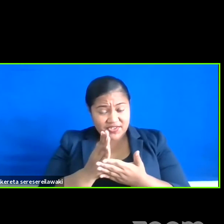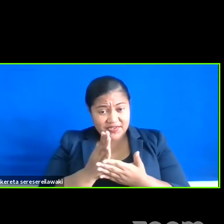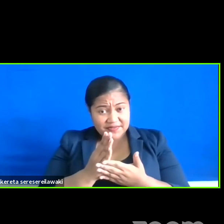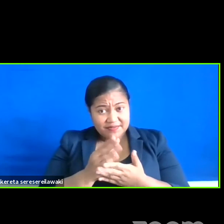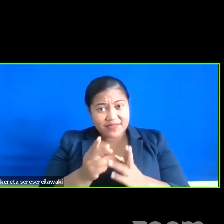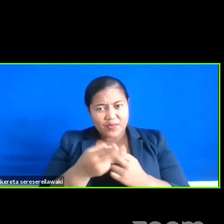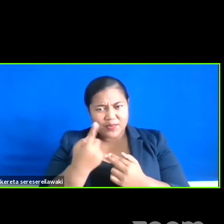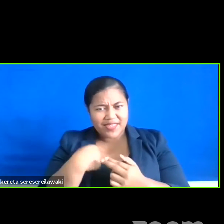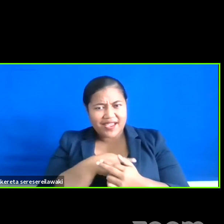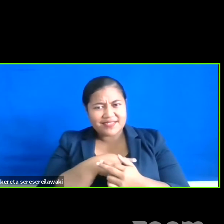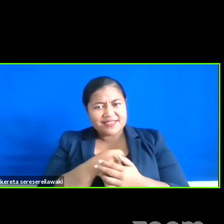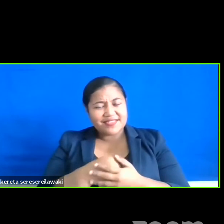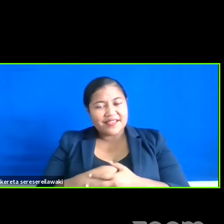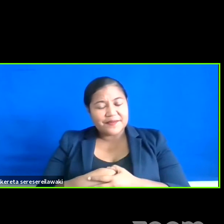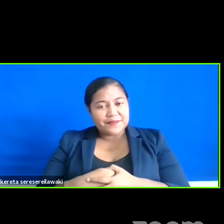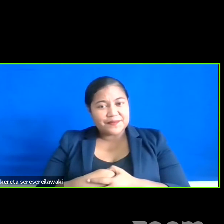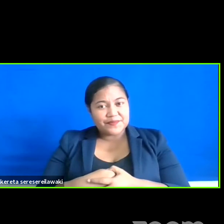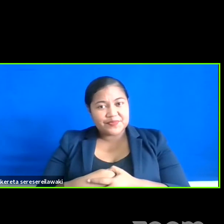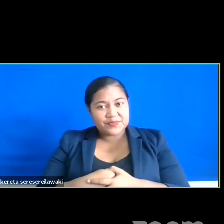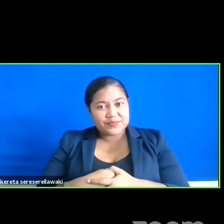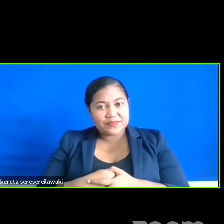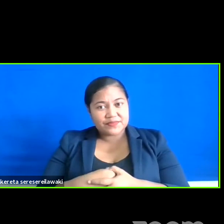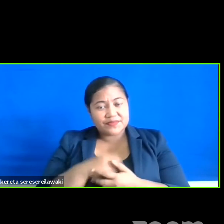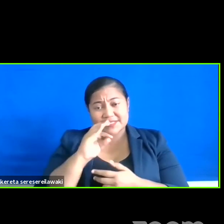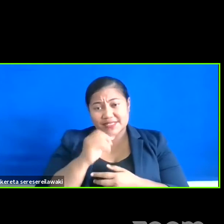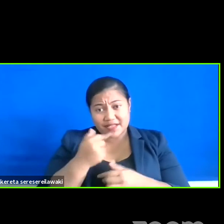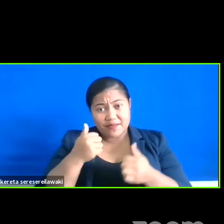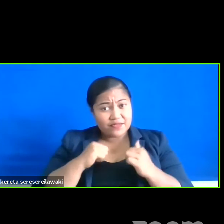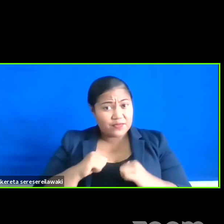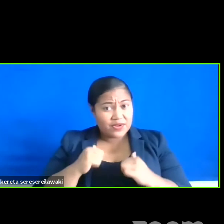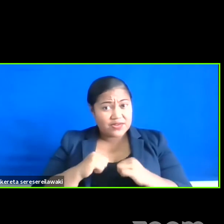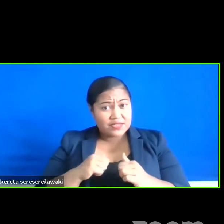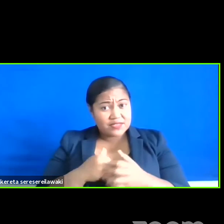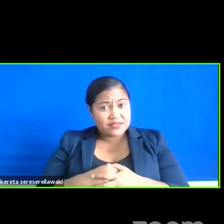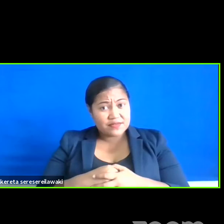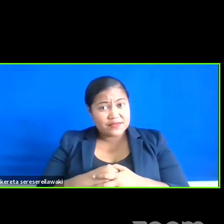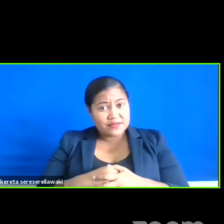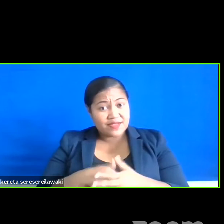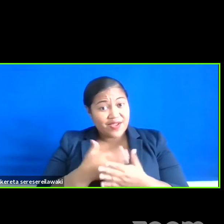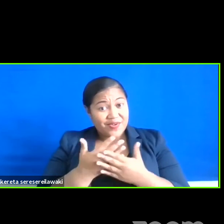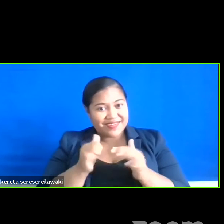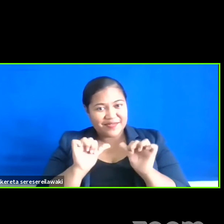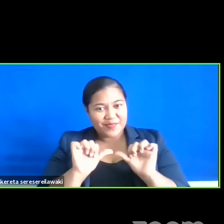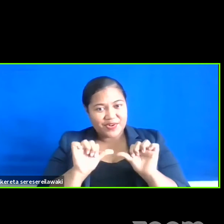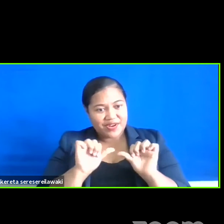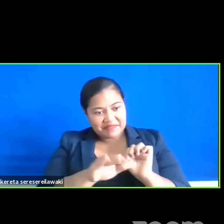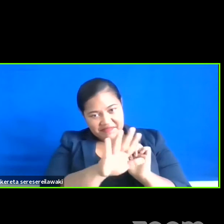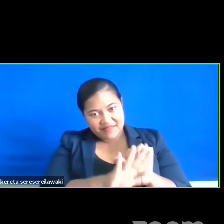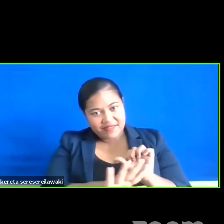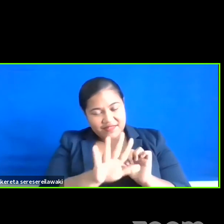the practices around protected area and around funeral.